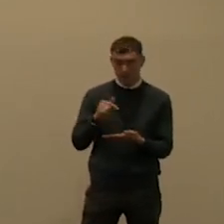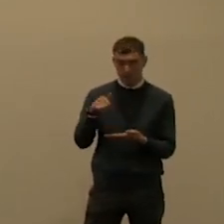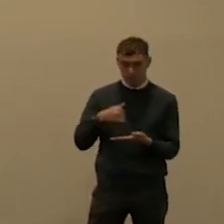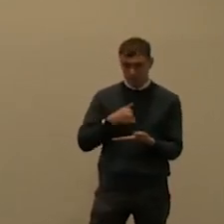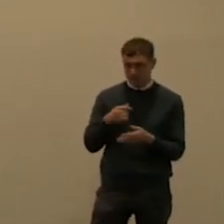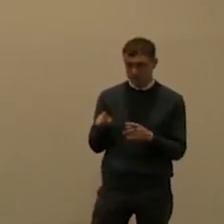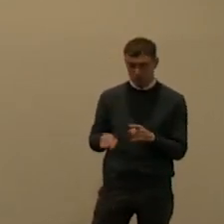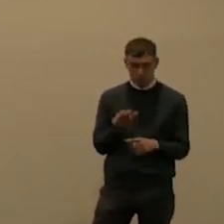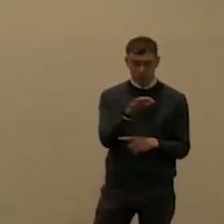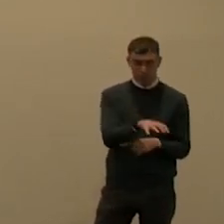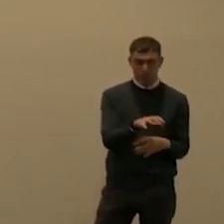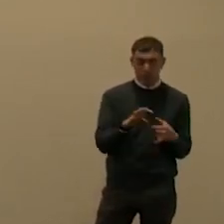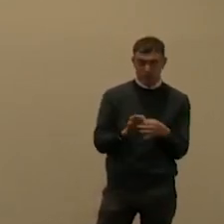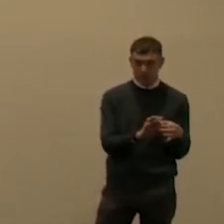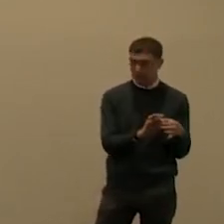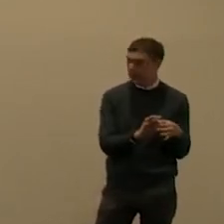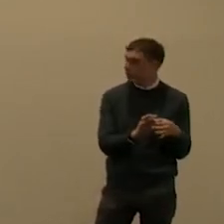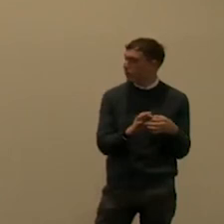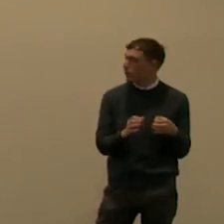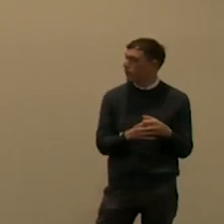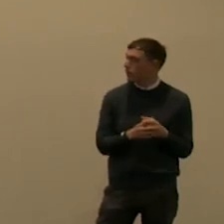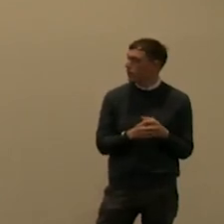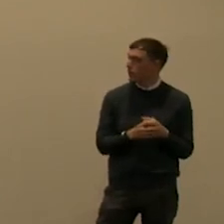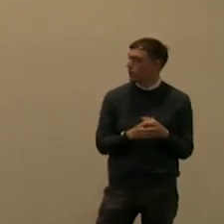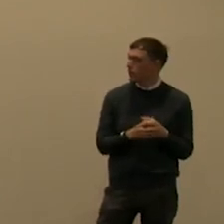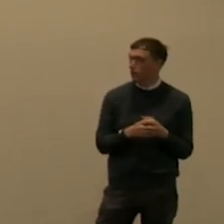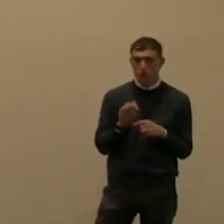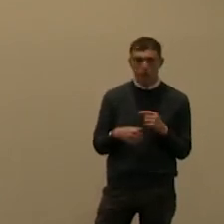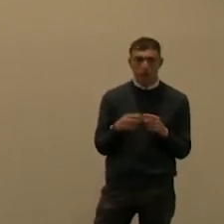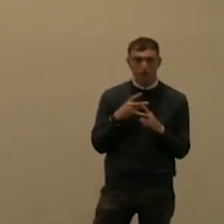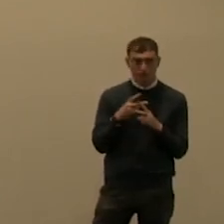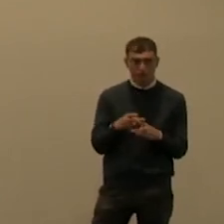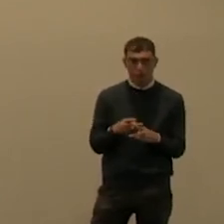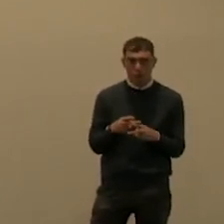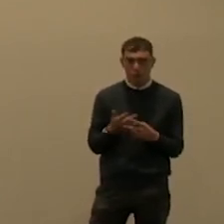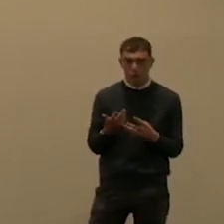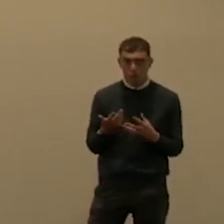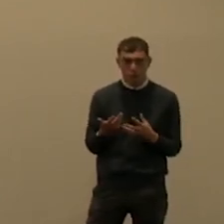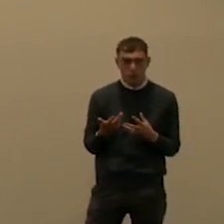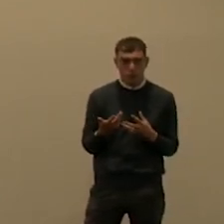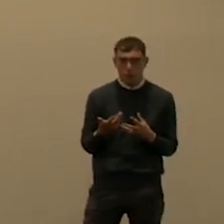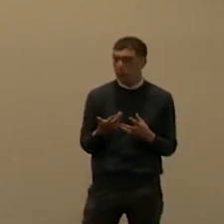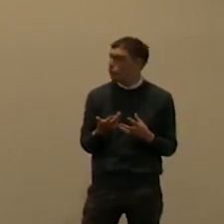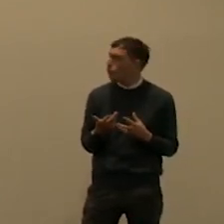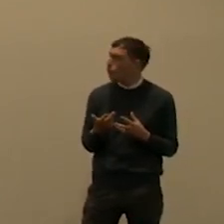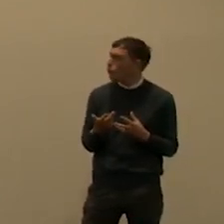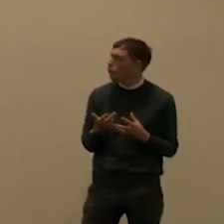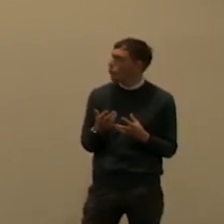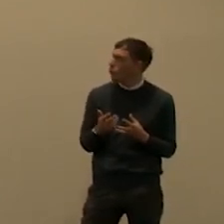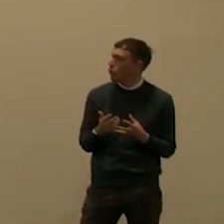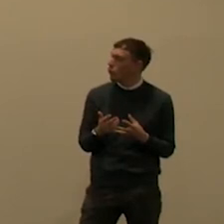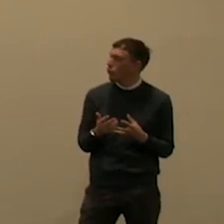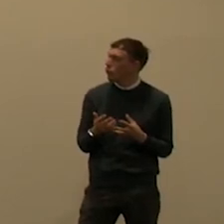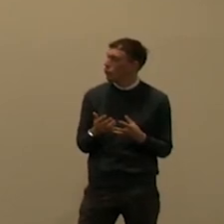environment. Then we go ahead and I will give you an overview about virtual WAN, so you will see the control pane,